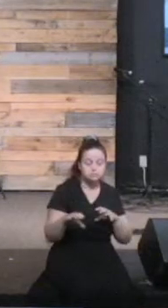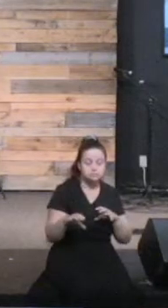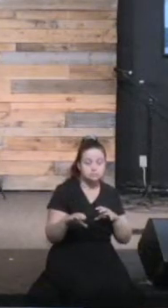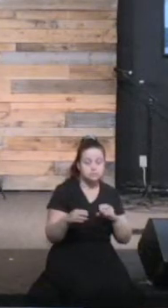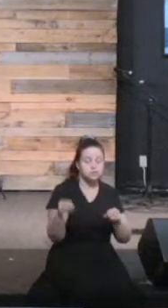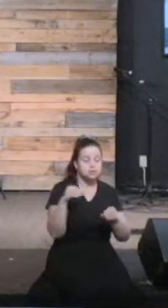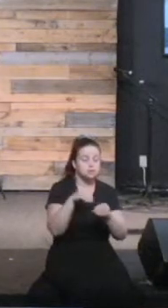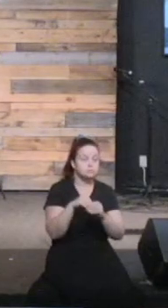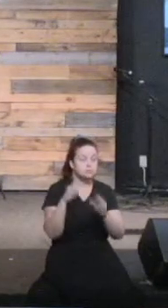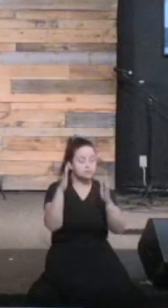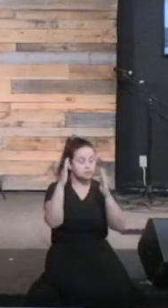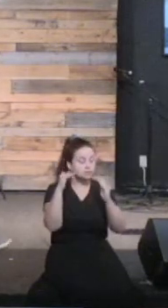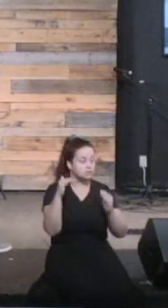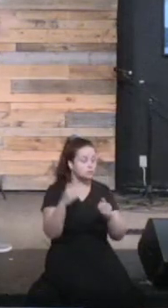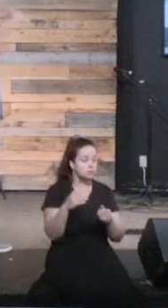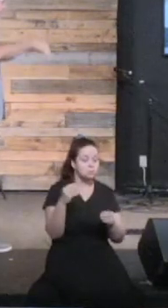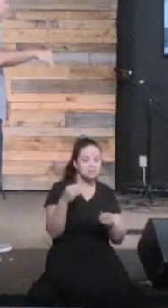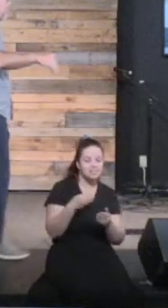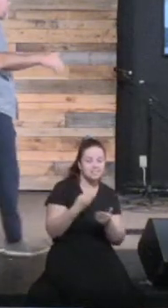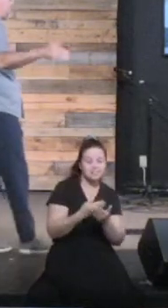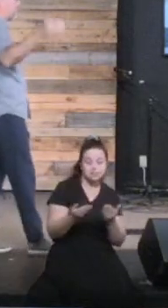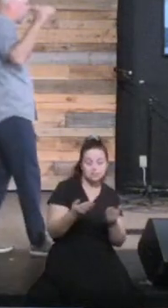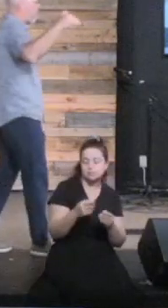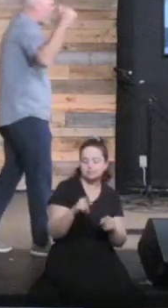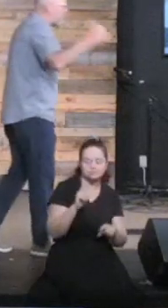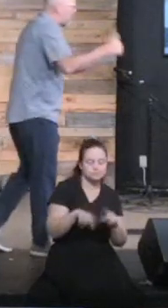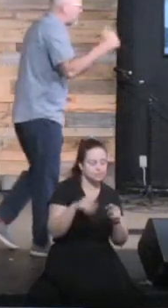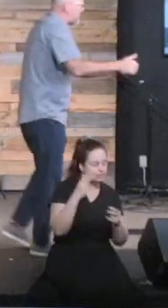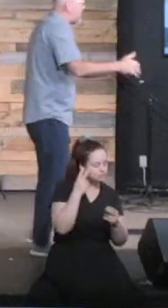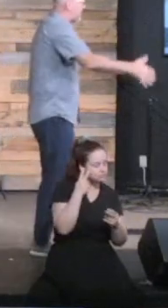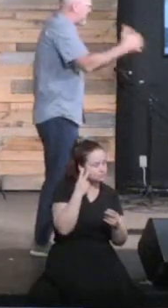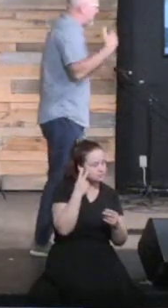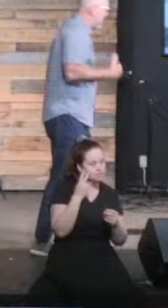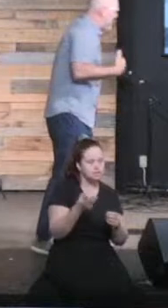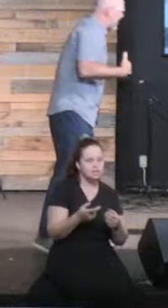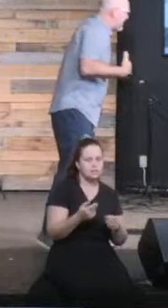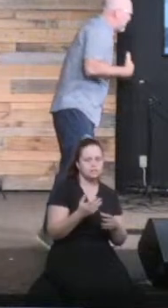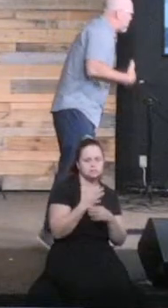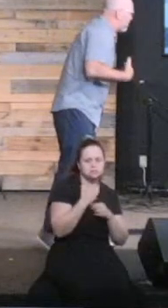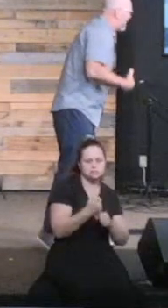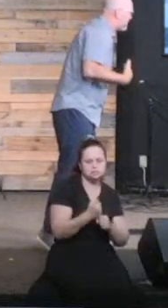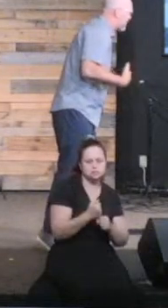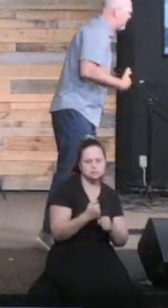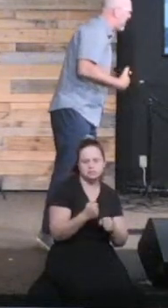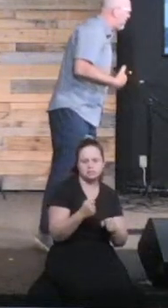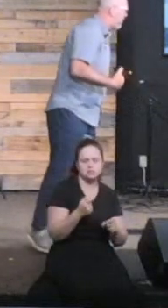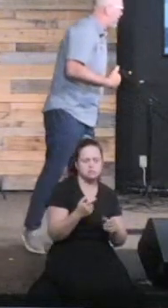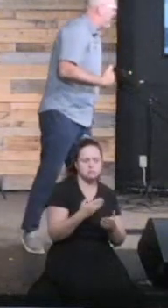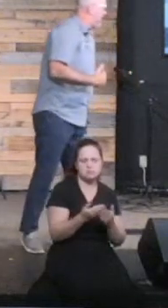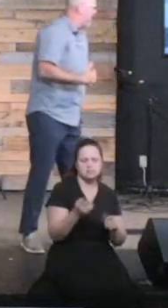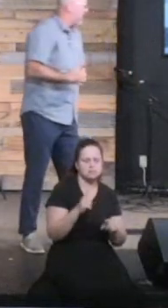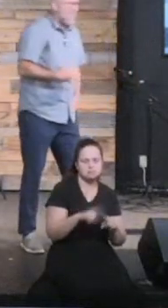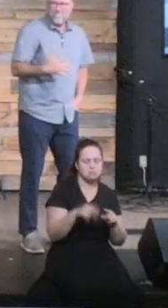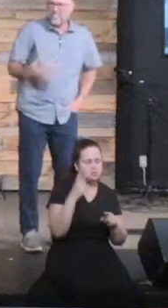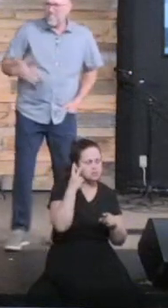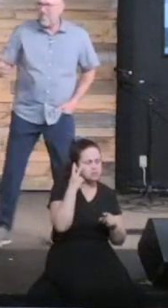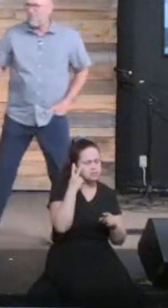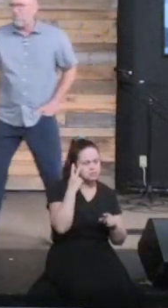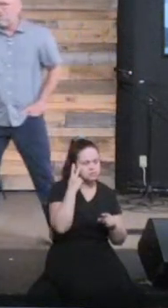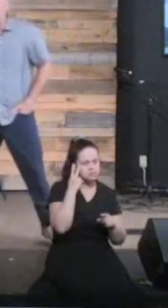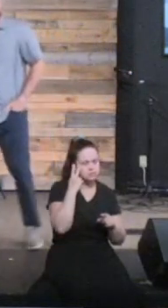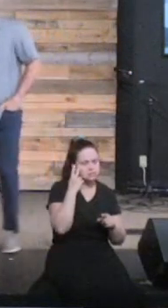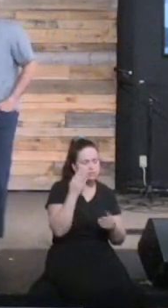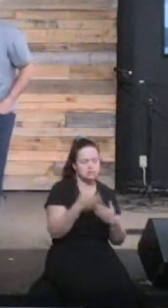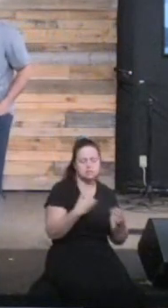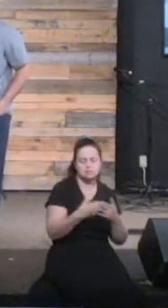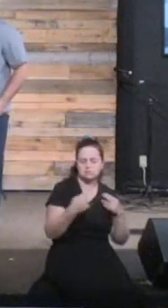hope in things that are unseen had an assurance that didn't quite make sense on on kind of the humanistic level isn't